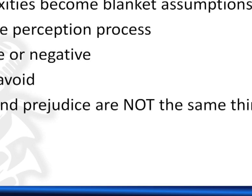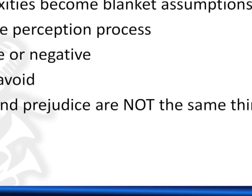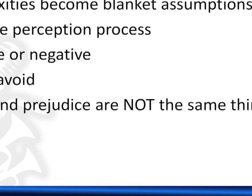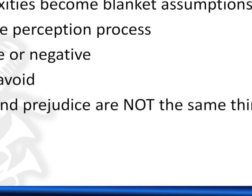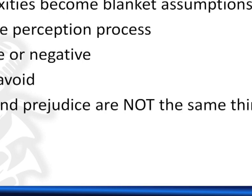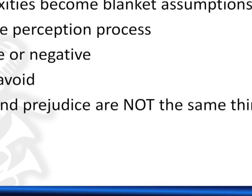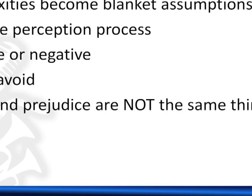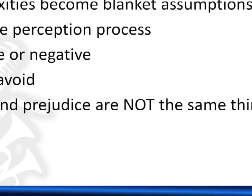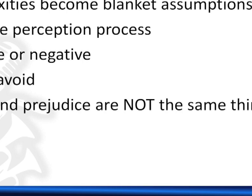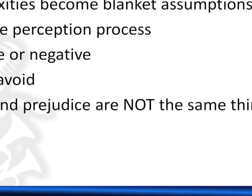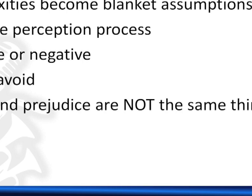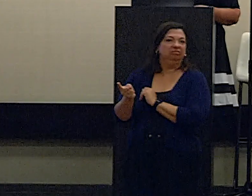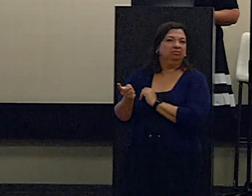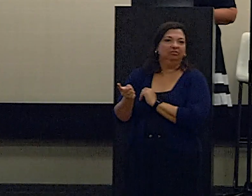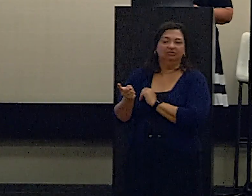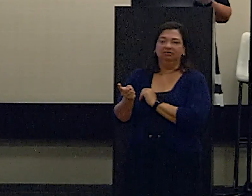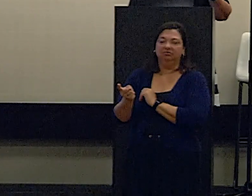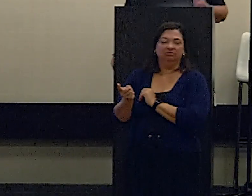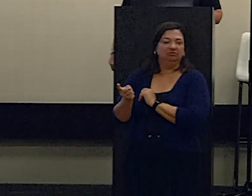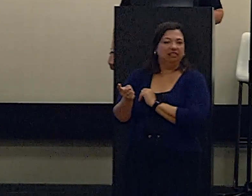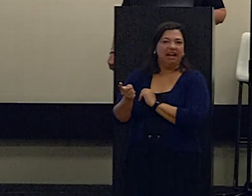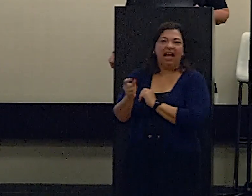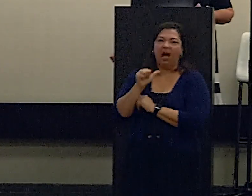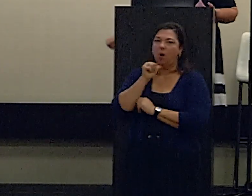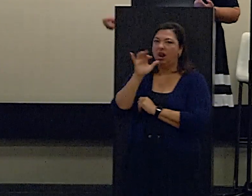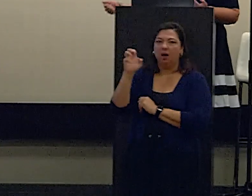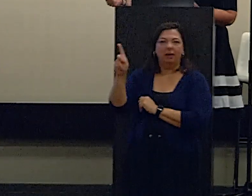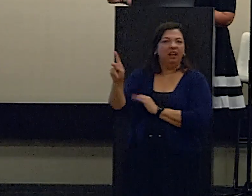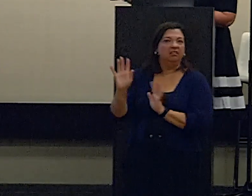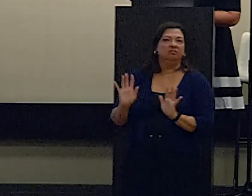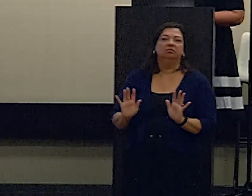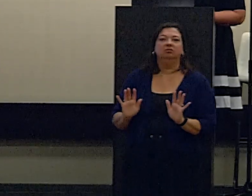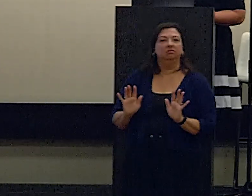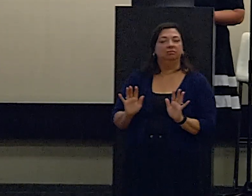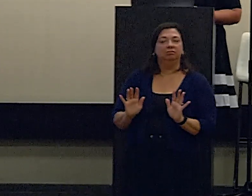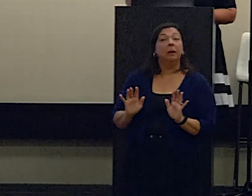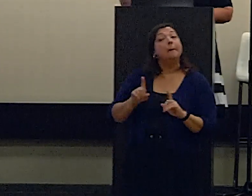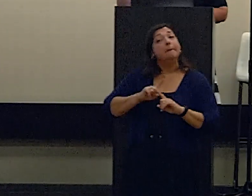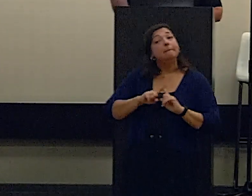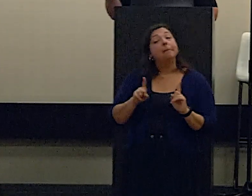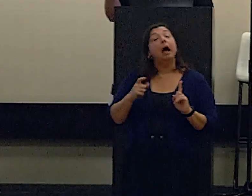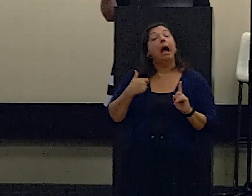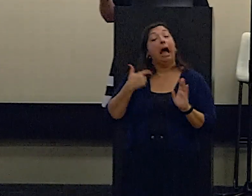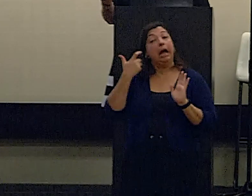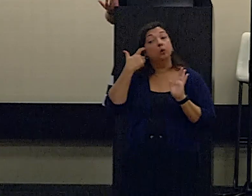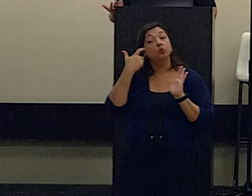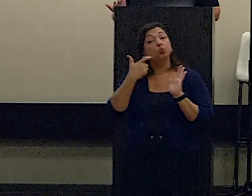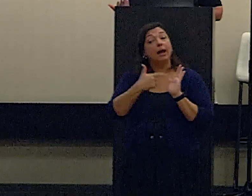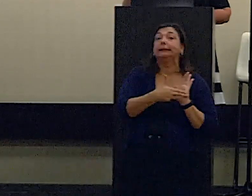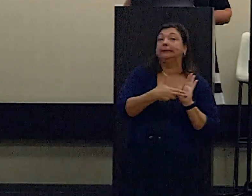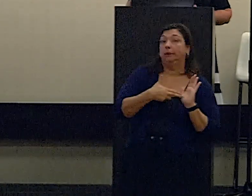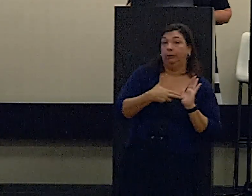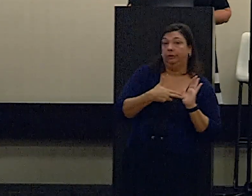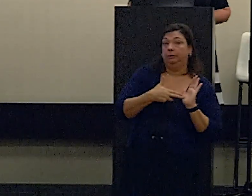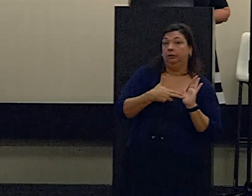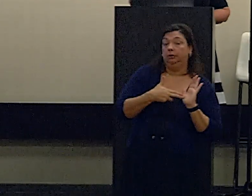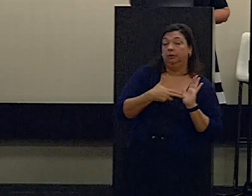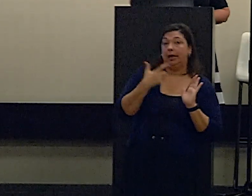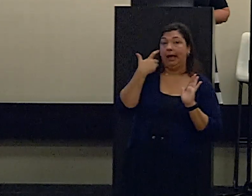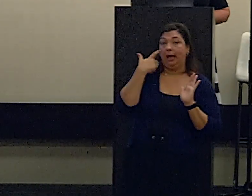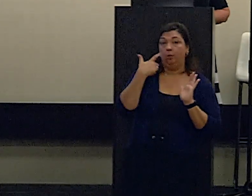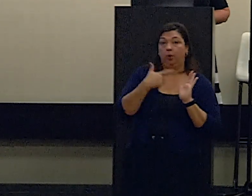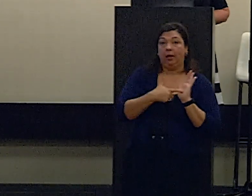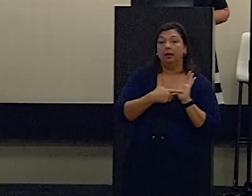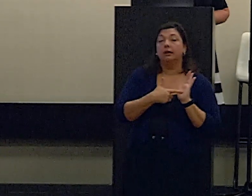are mean. I will not go back. But I recognize that that was a stereotype. I recognize that that was